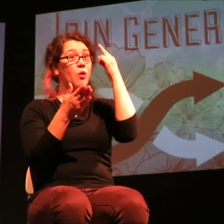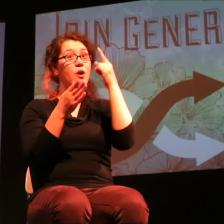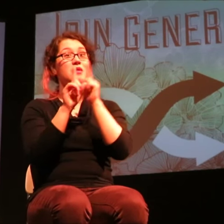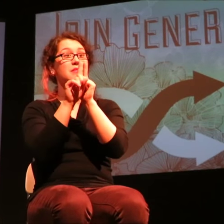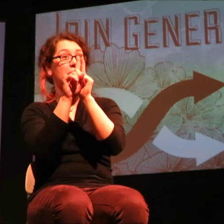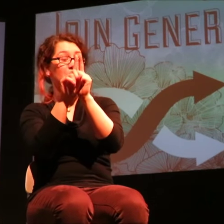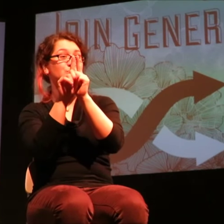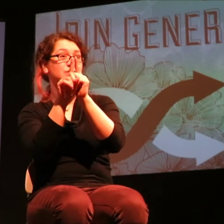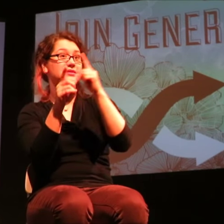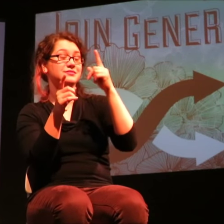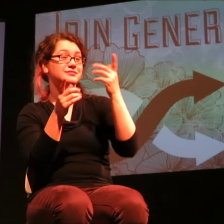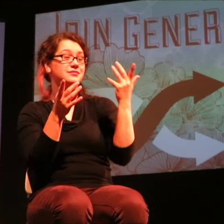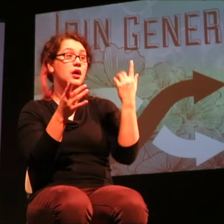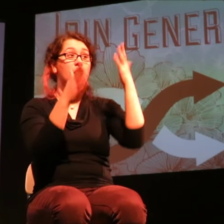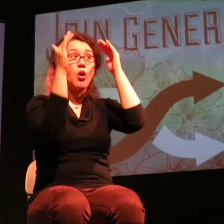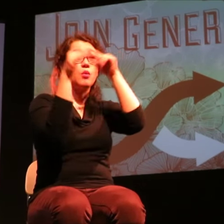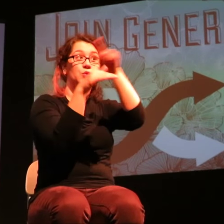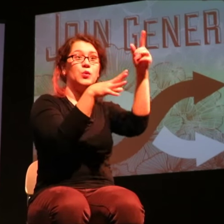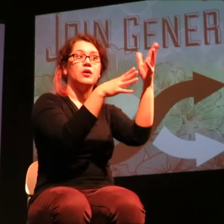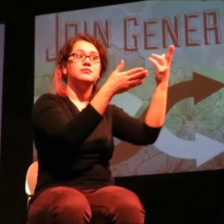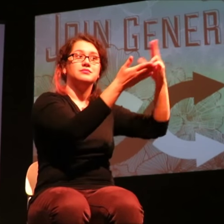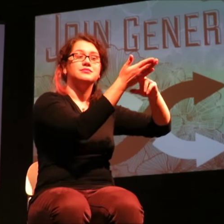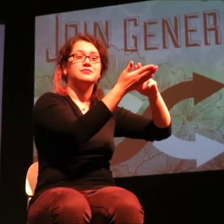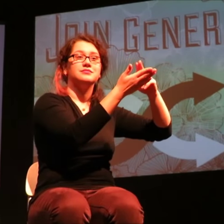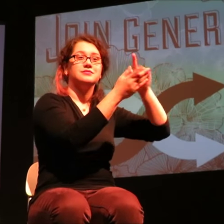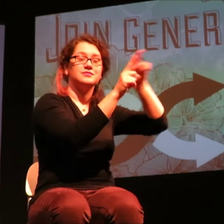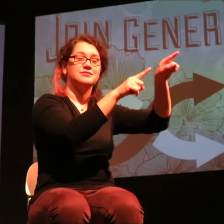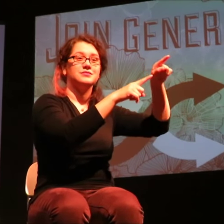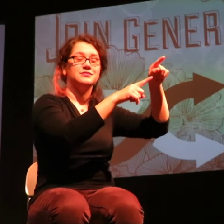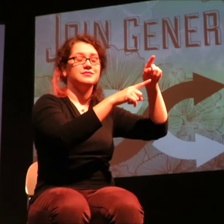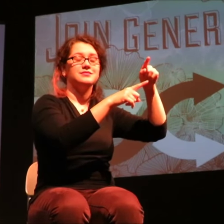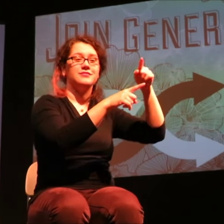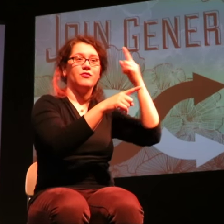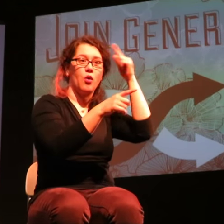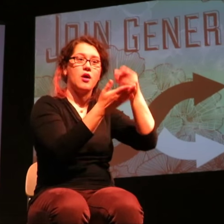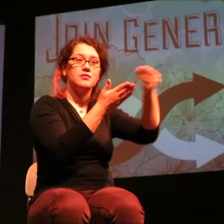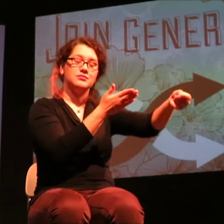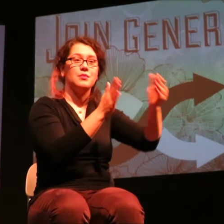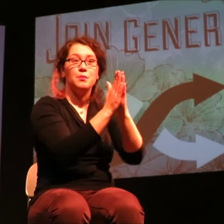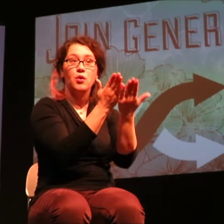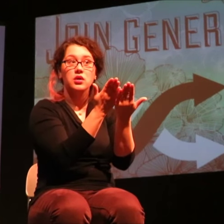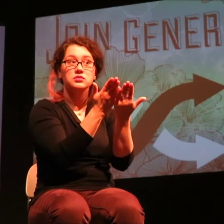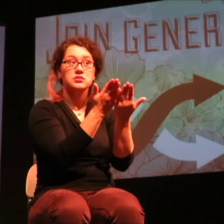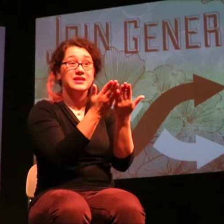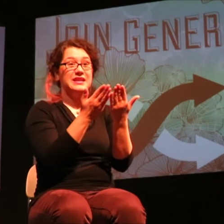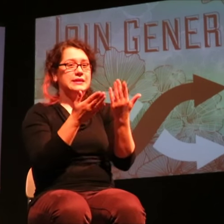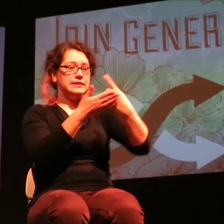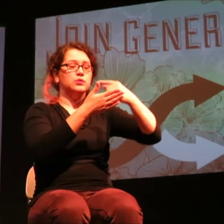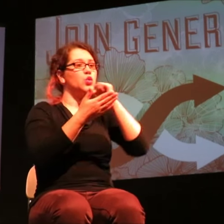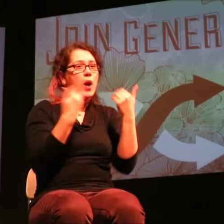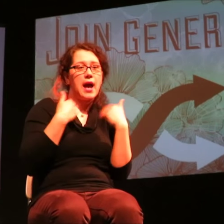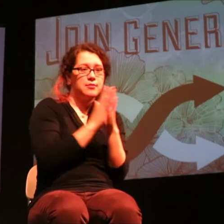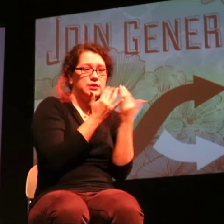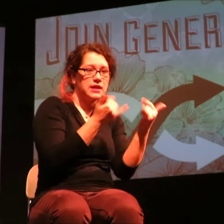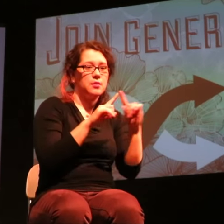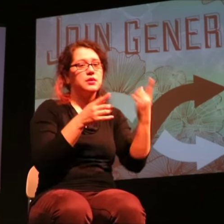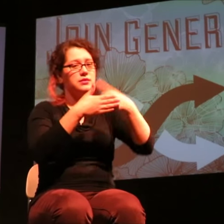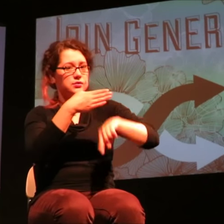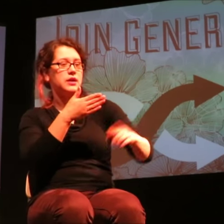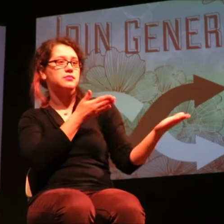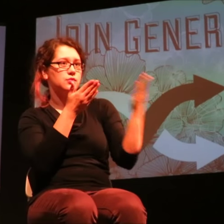hope you'll sign up in the lobby to grab one of these books. Again, they'll be available next week, but you can sign up today to have one ordered for you. And we'll be at the